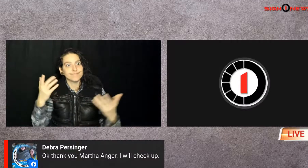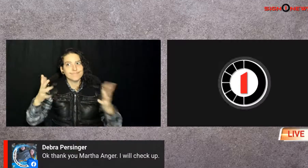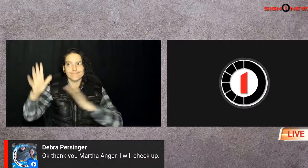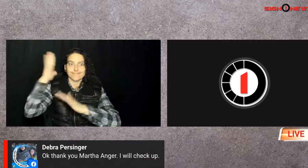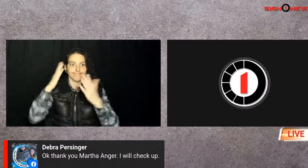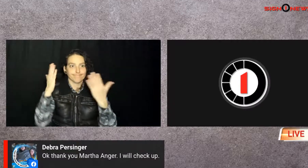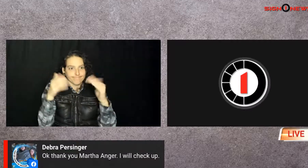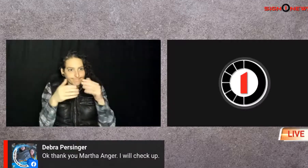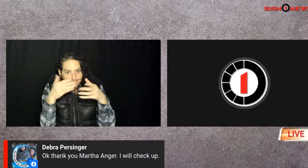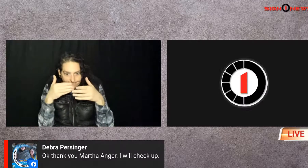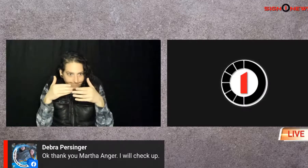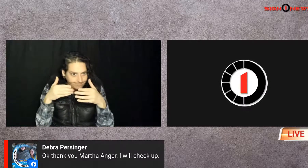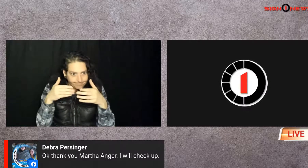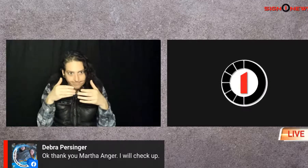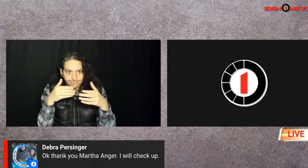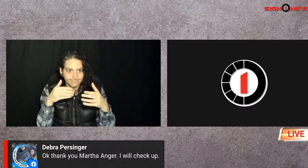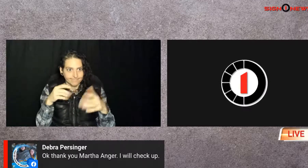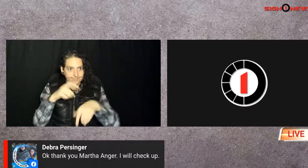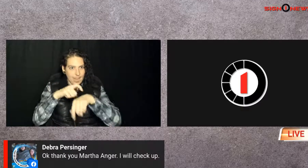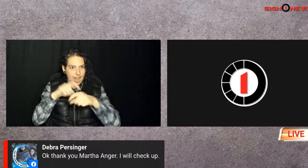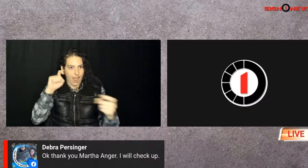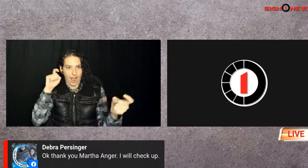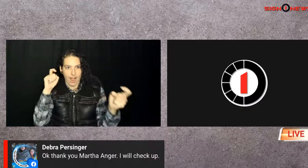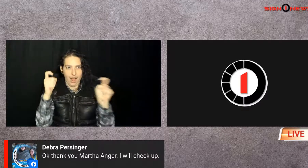They need to recognize that we exist.